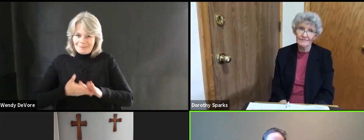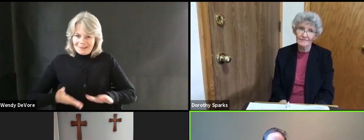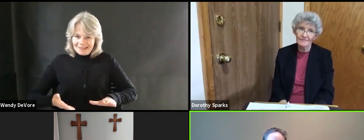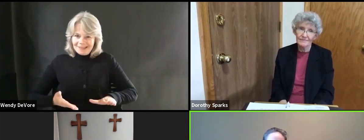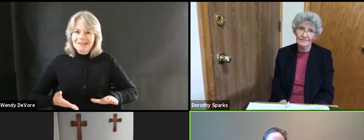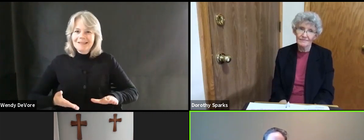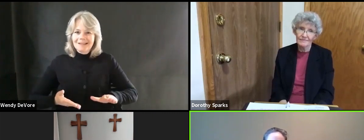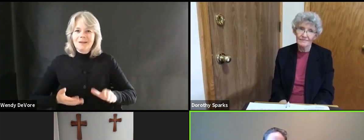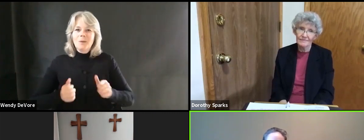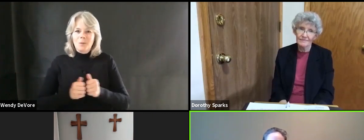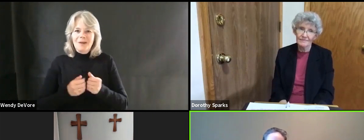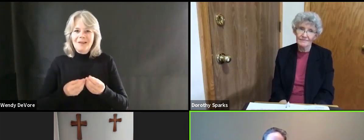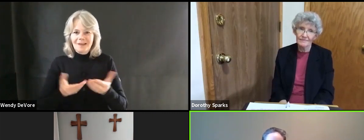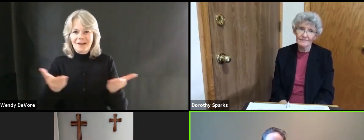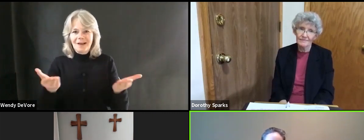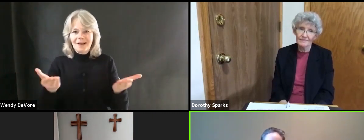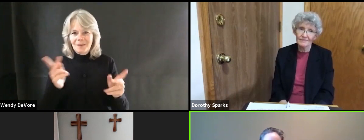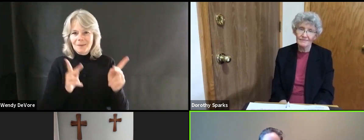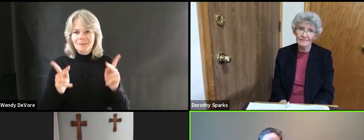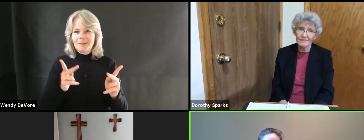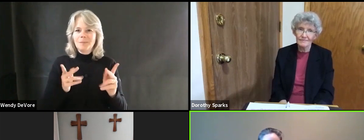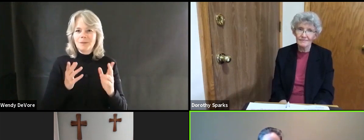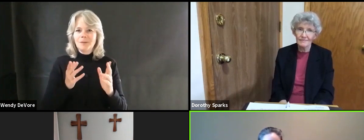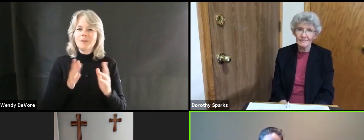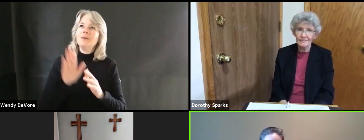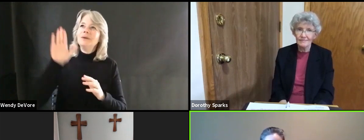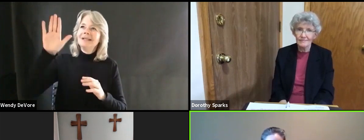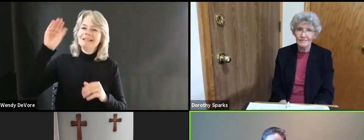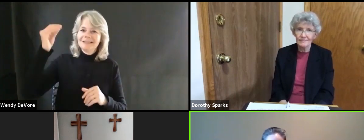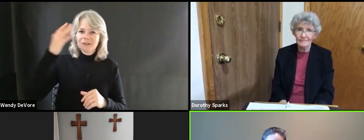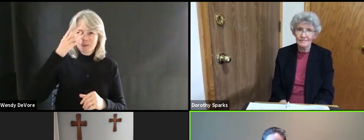God, through God's goodness and grace.